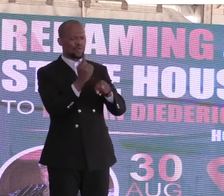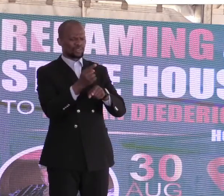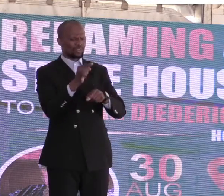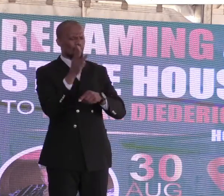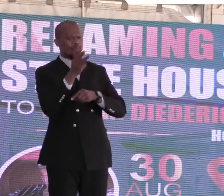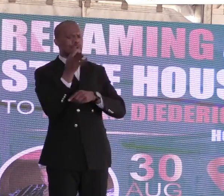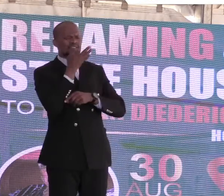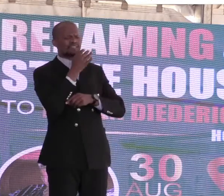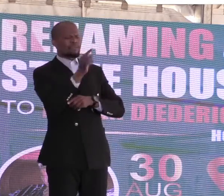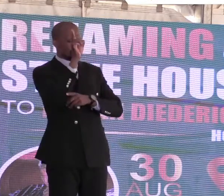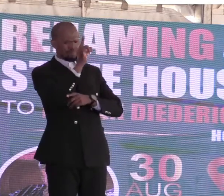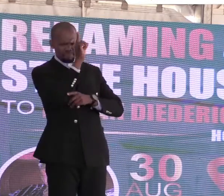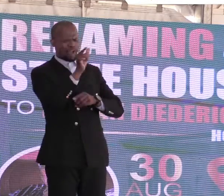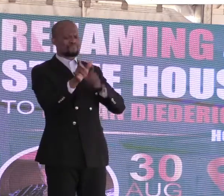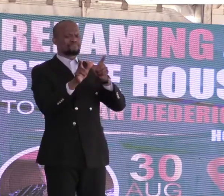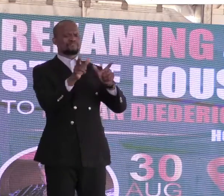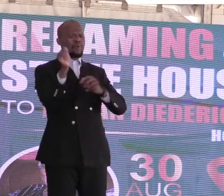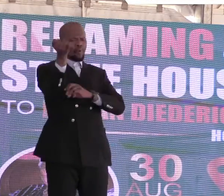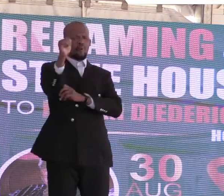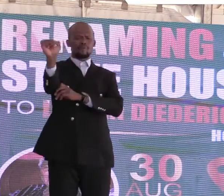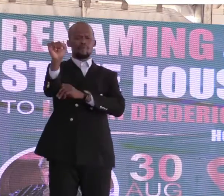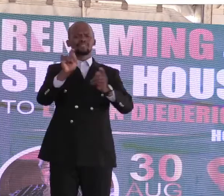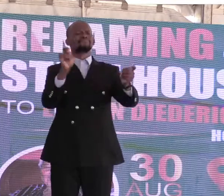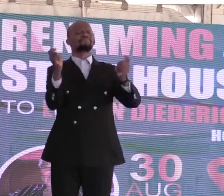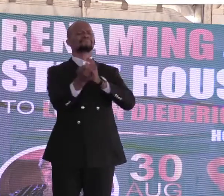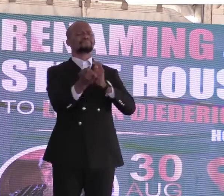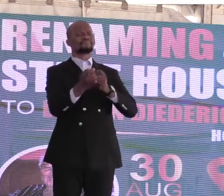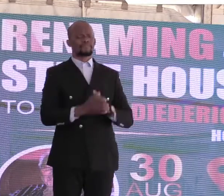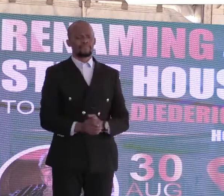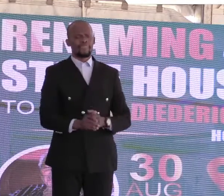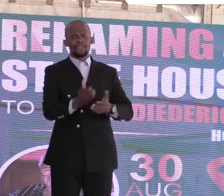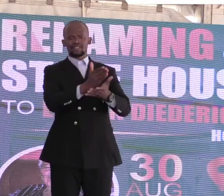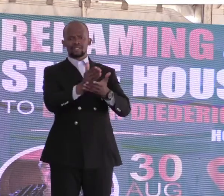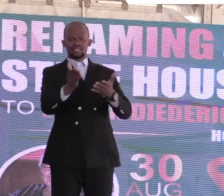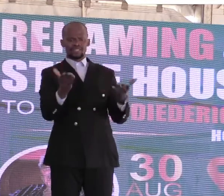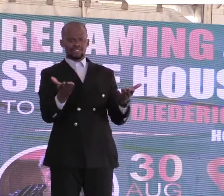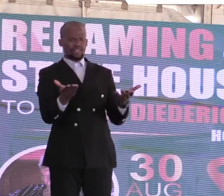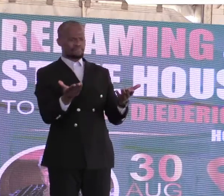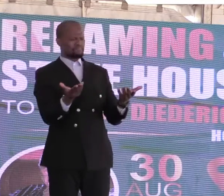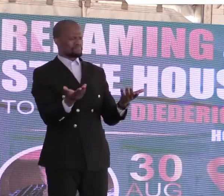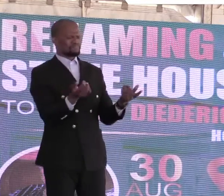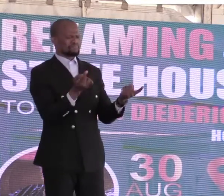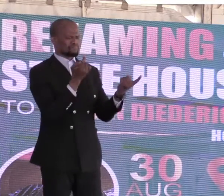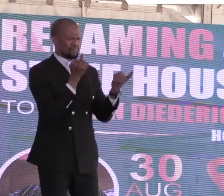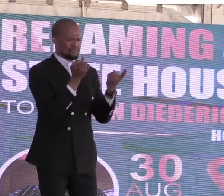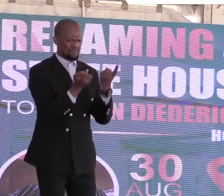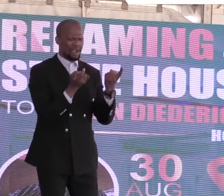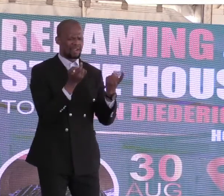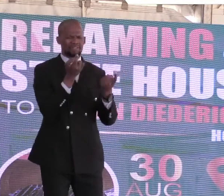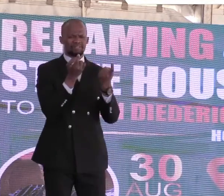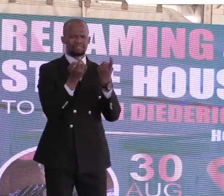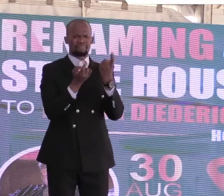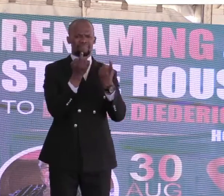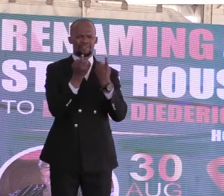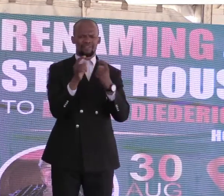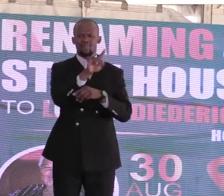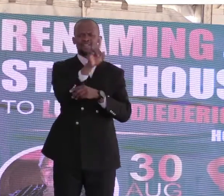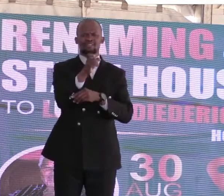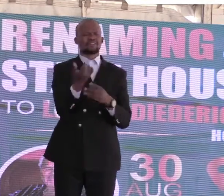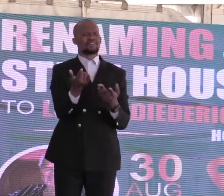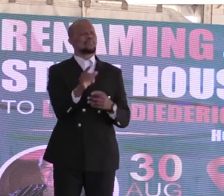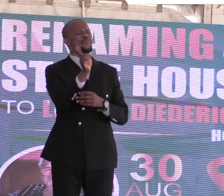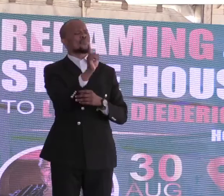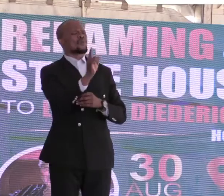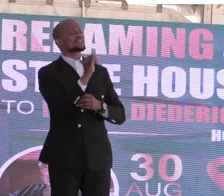people whom they will use to oppose transformation. Some of the cynical questions people raise are,